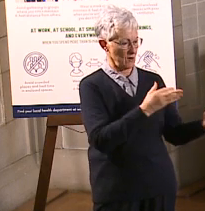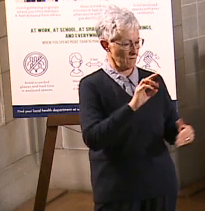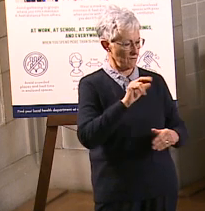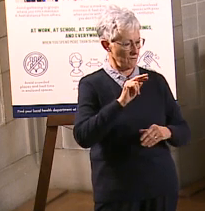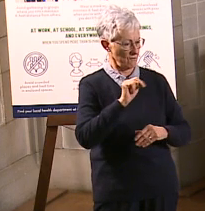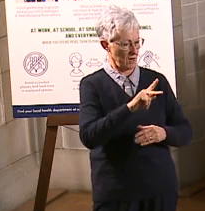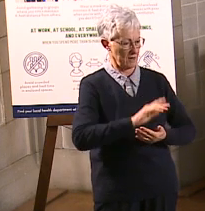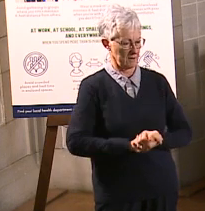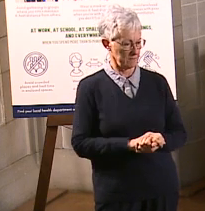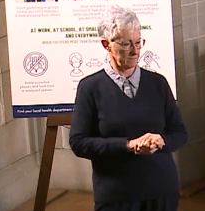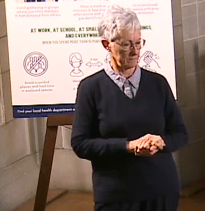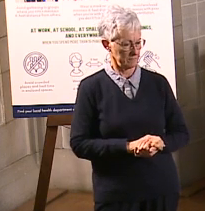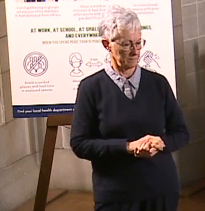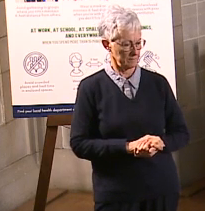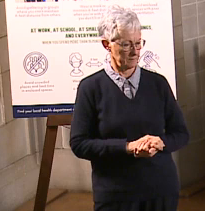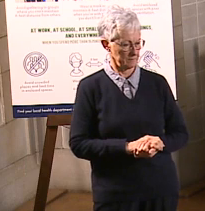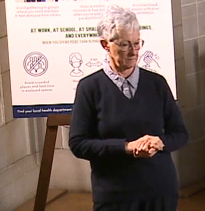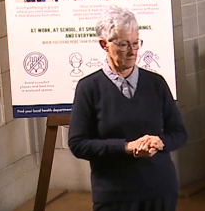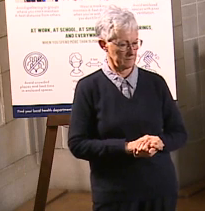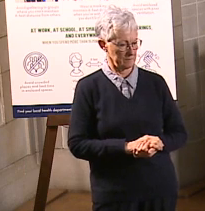it.